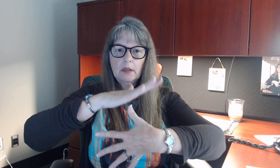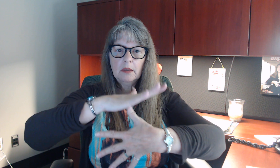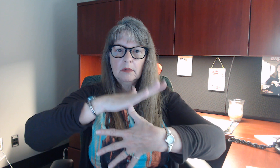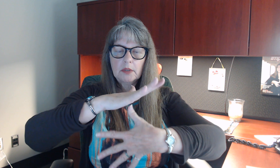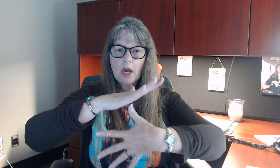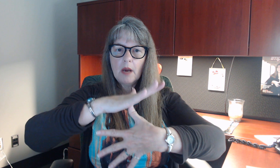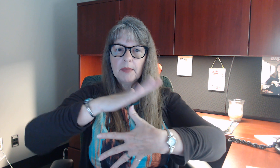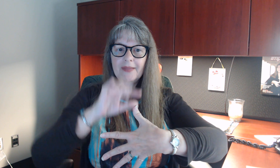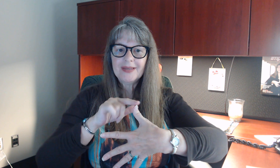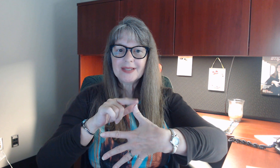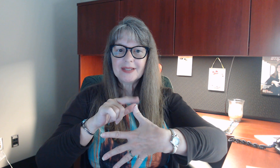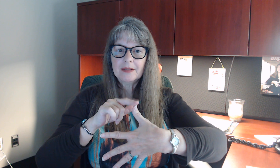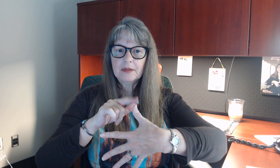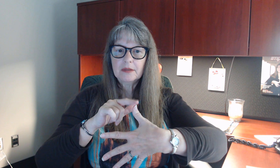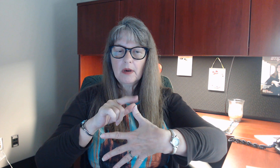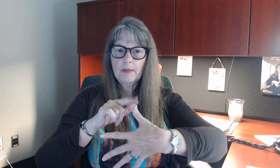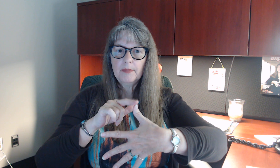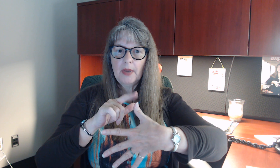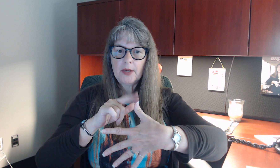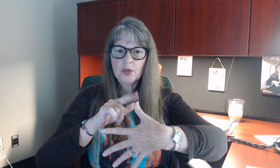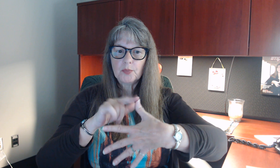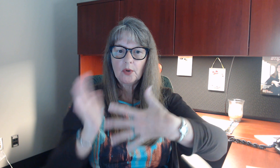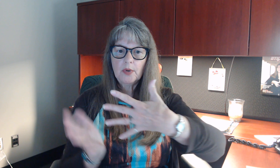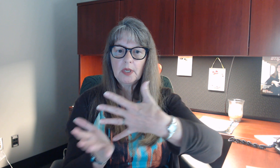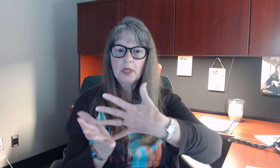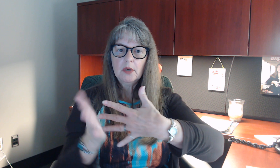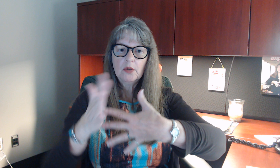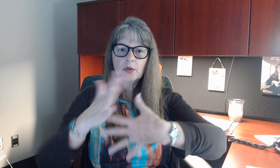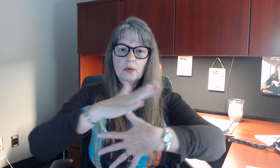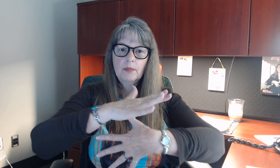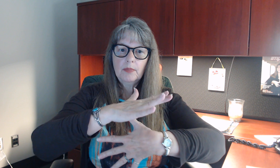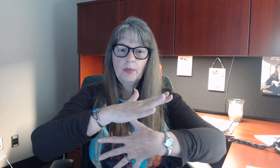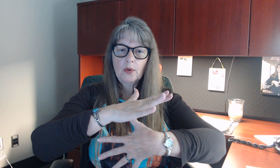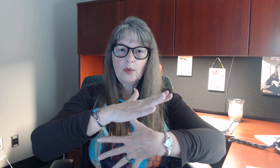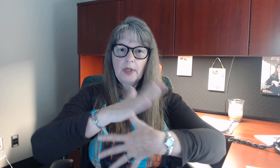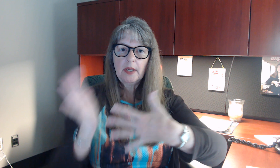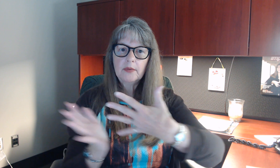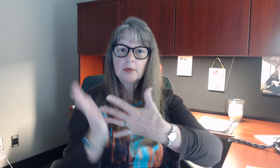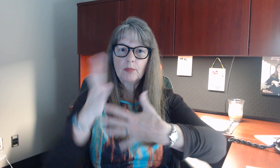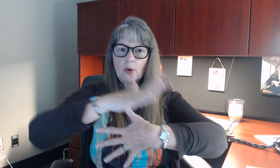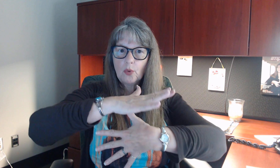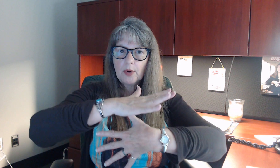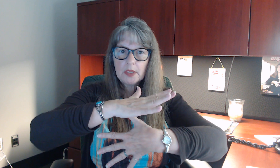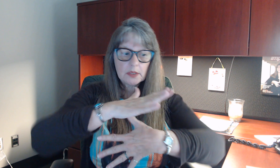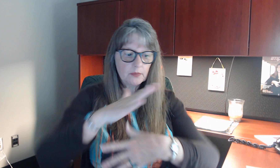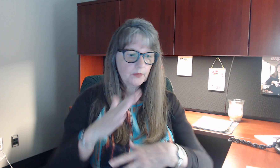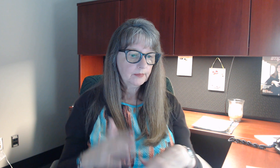The top. This is the top, the highest priority. So priority. I have some priorities.